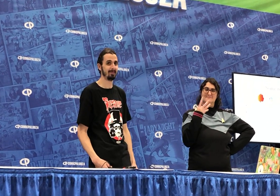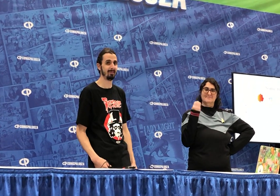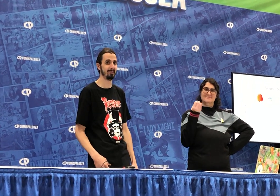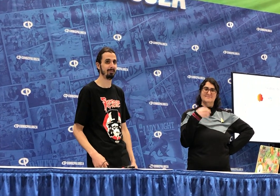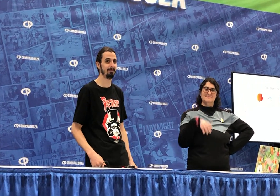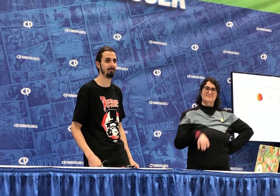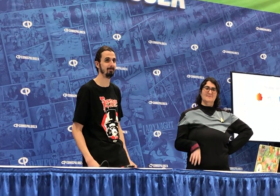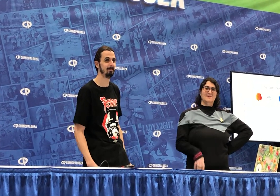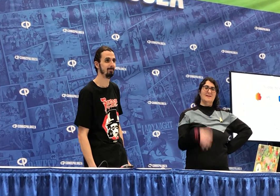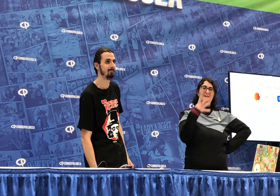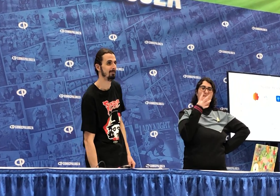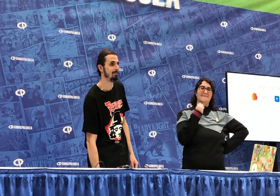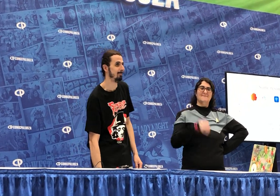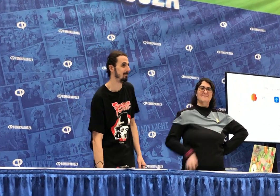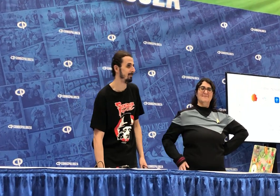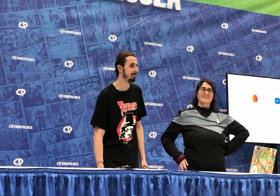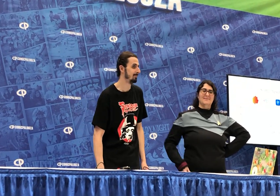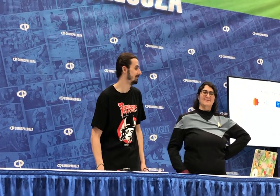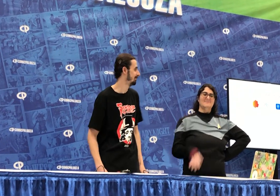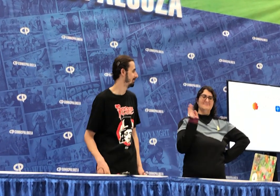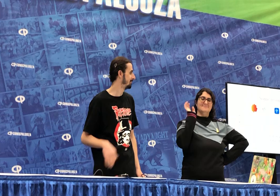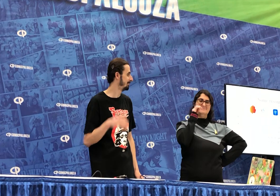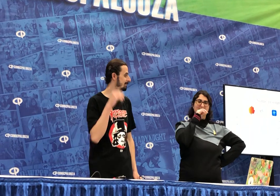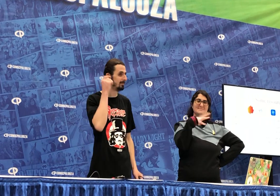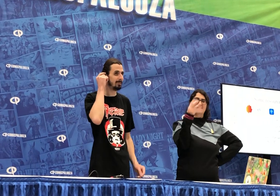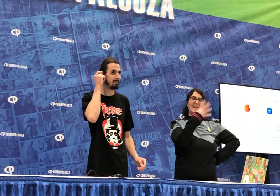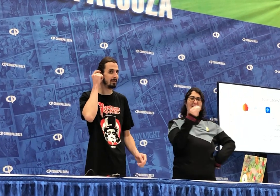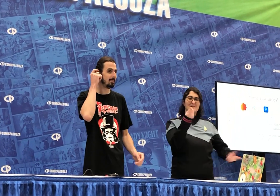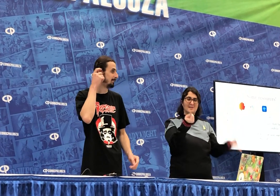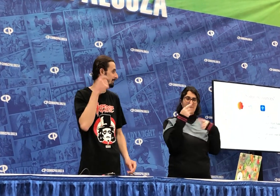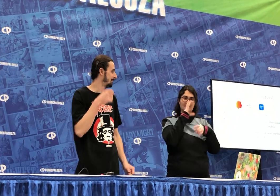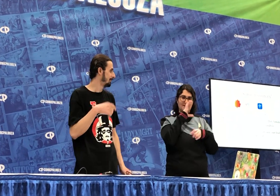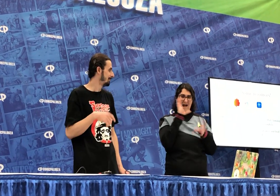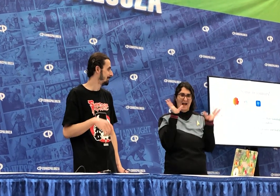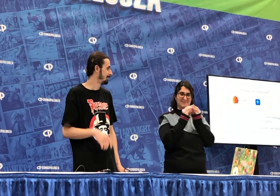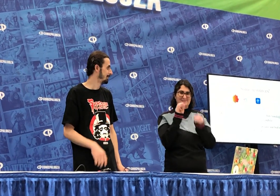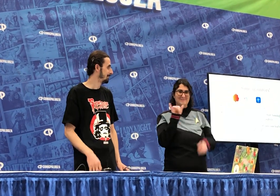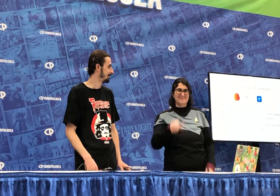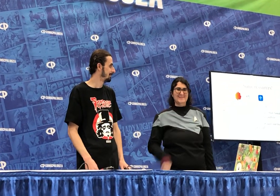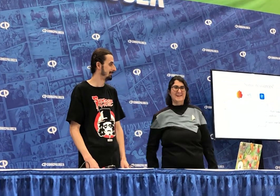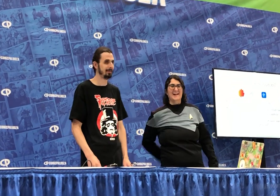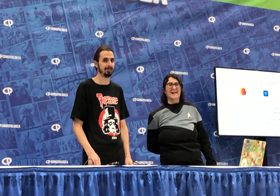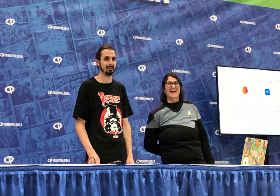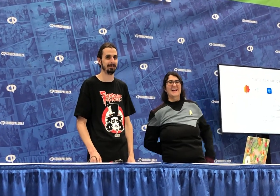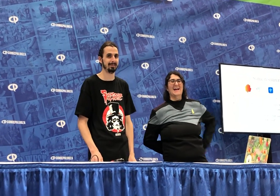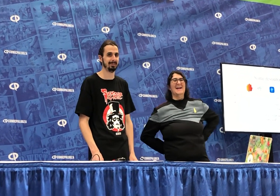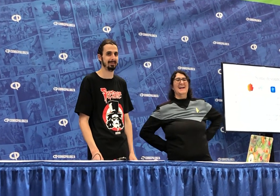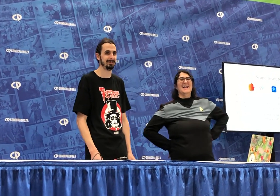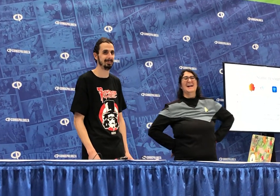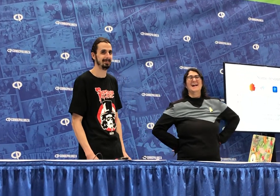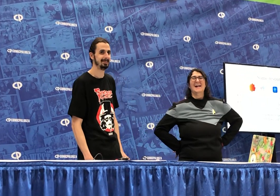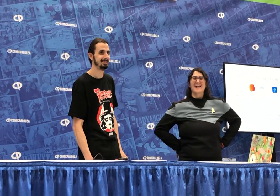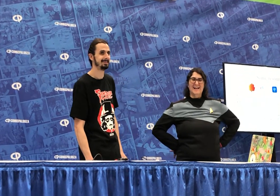this particular slide if you wanted to look into for the future. And of course, come to Comic-Cons, right?